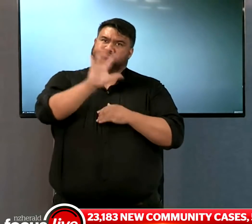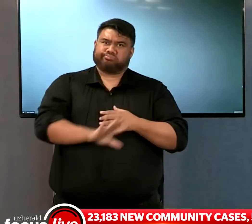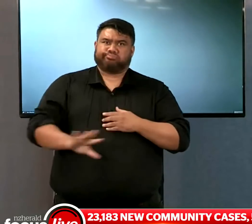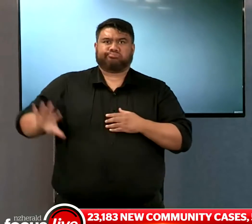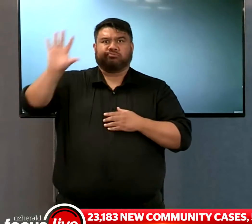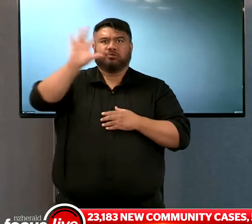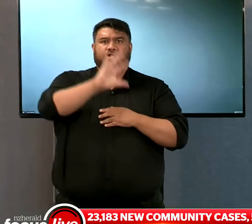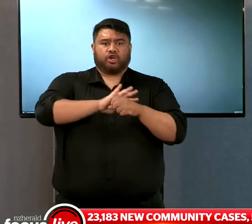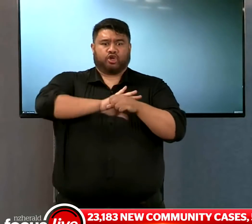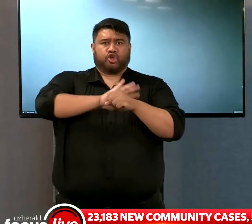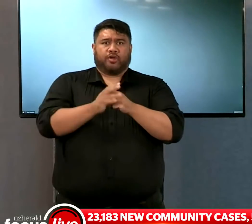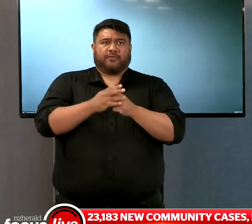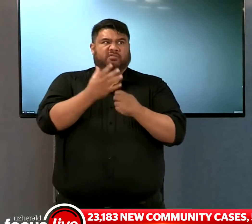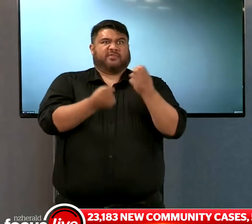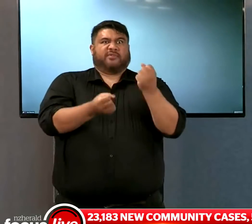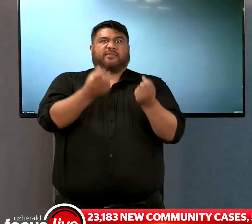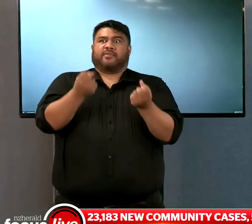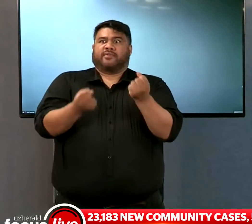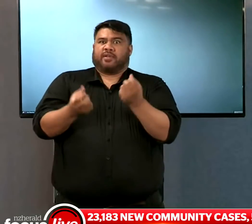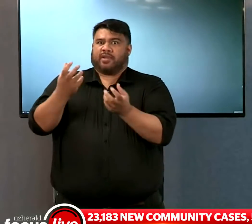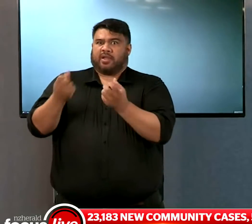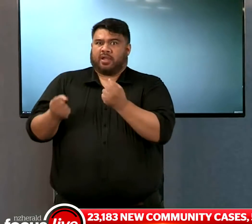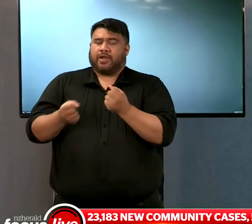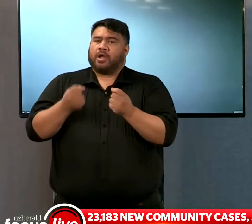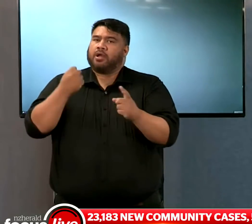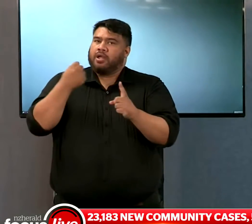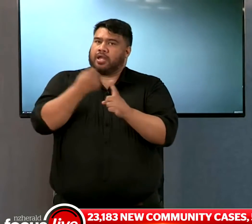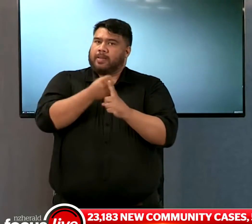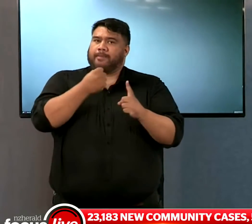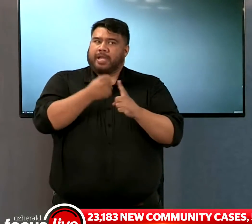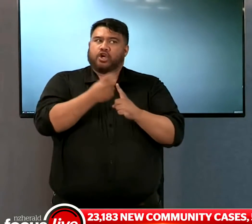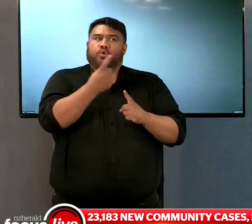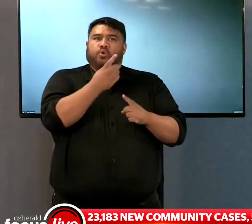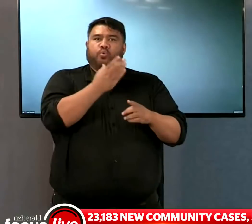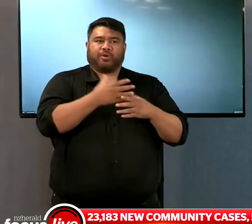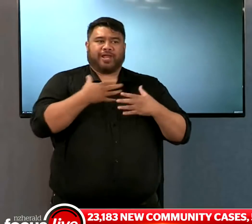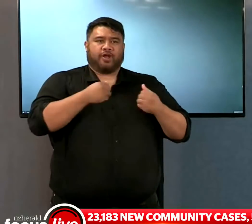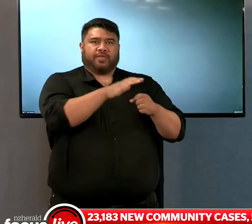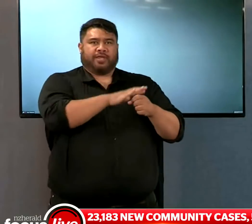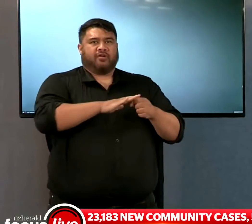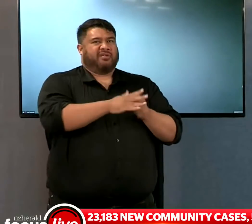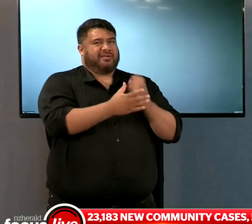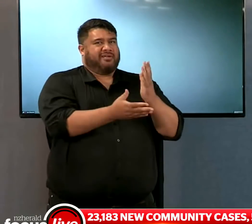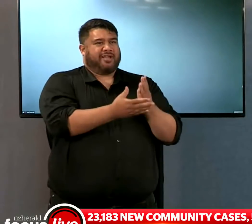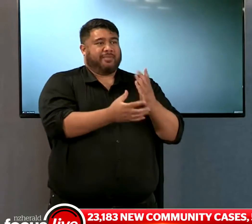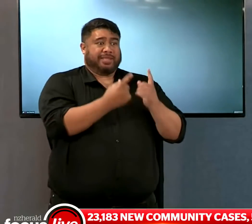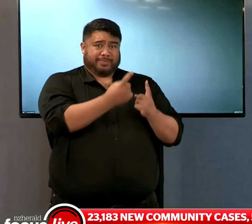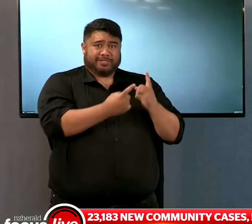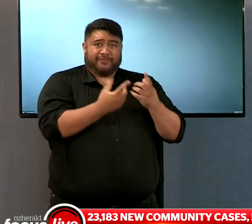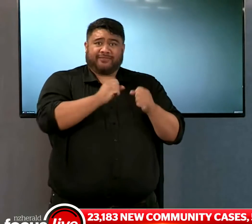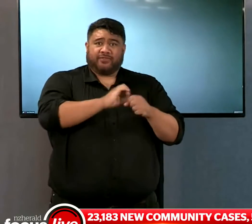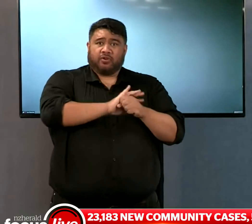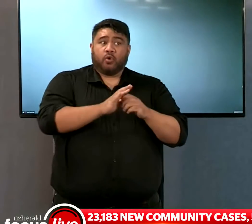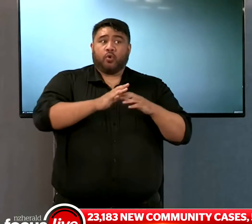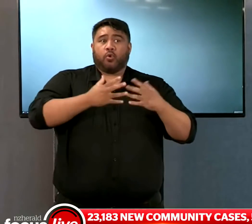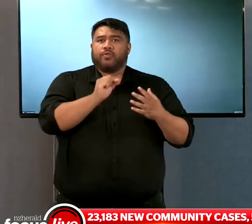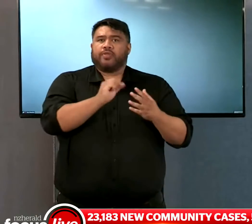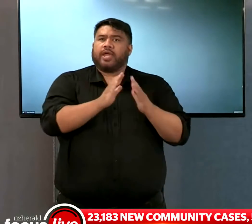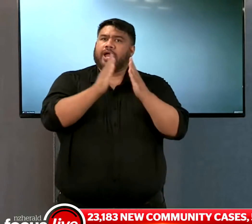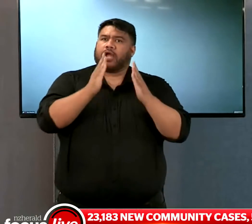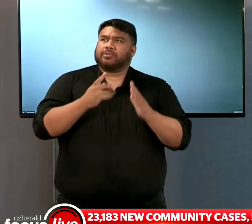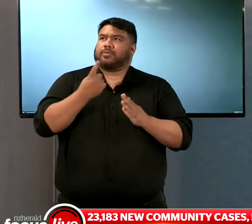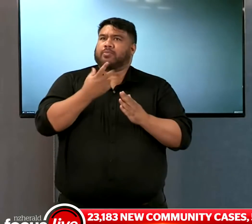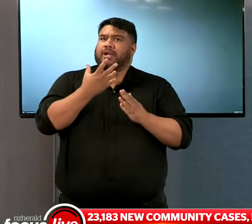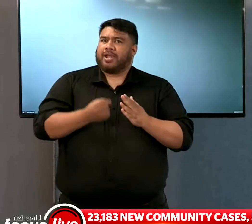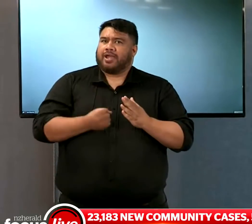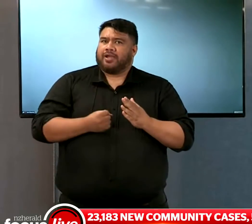that our health workforce is impacted, and a number of them are either cases or household